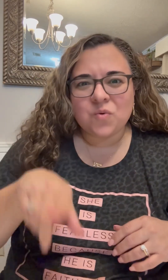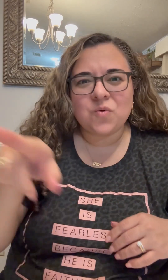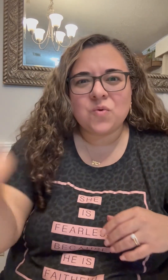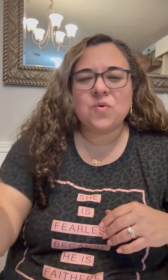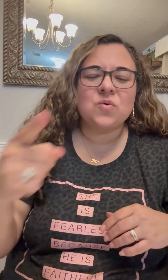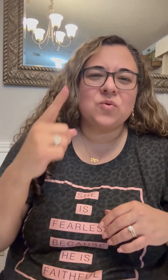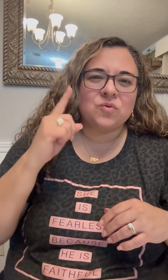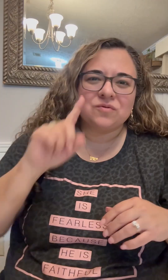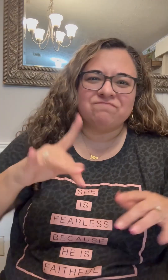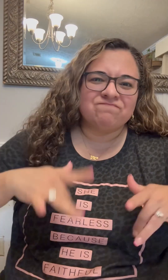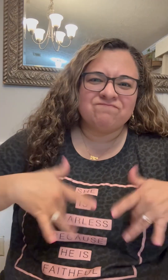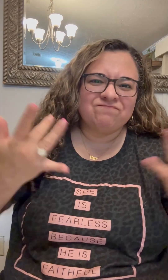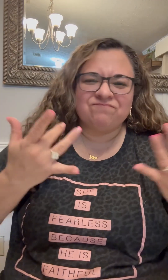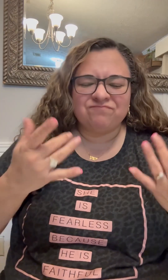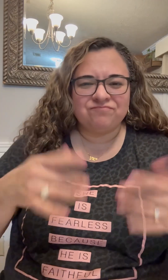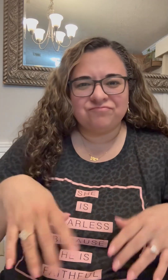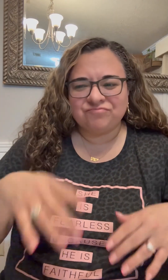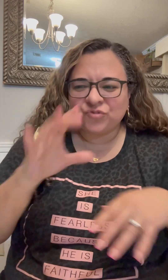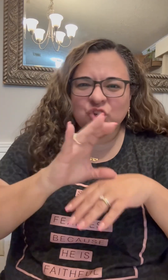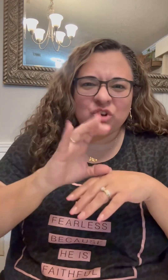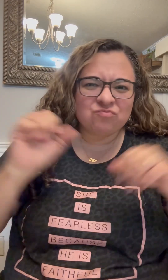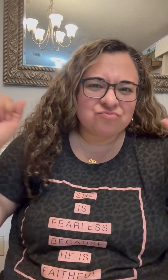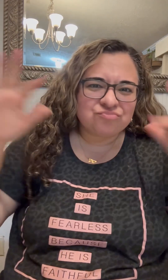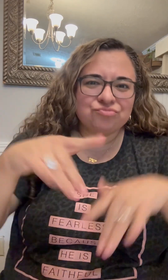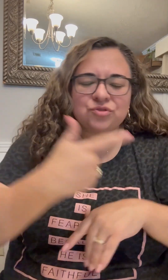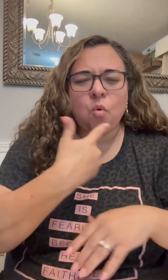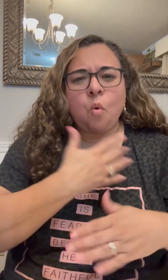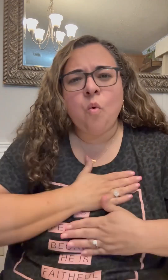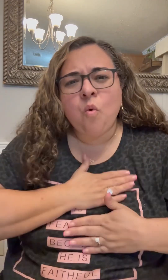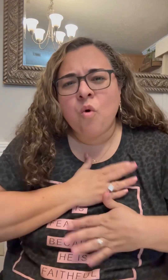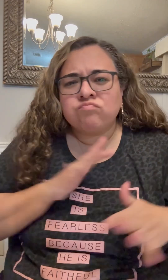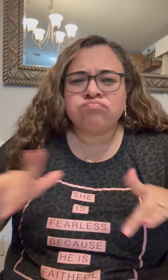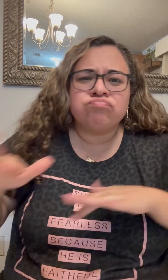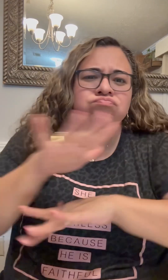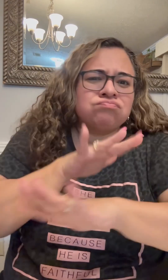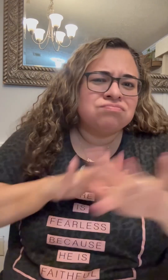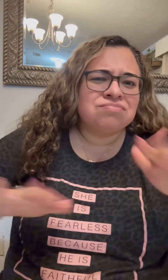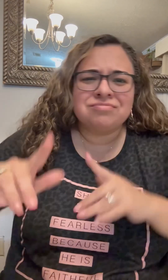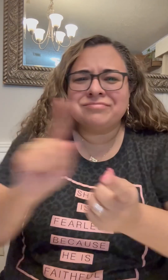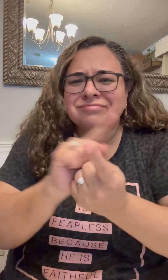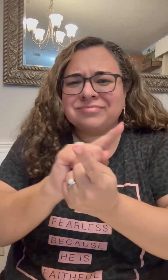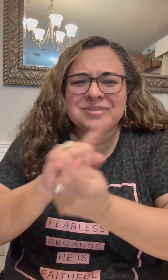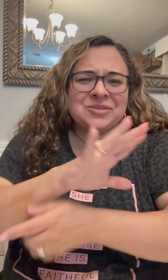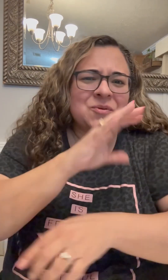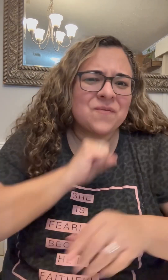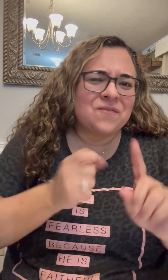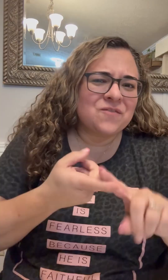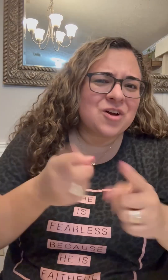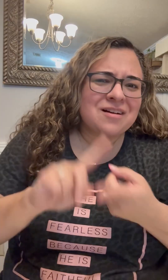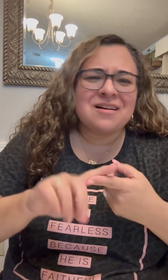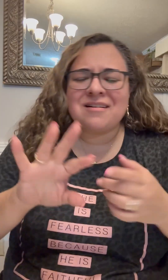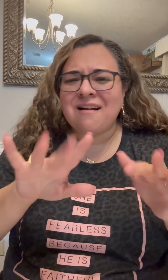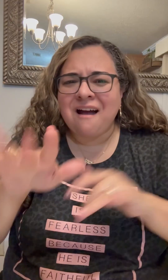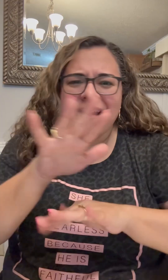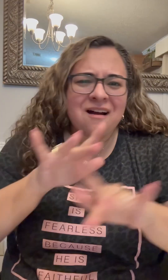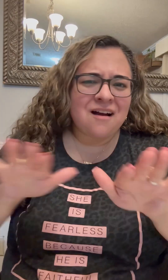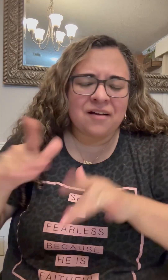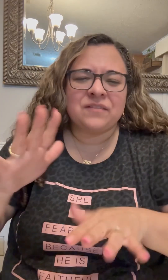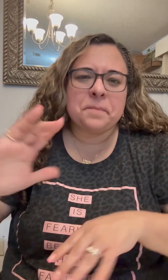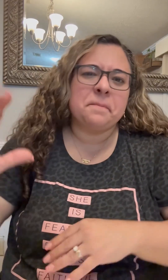flown in to Chicago for an event and went to the church and got to see his old friends and hung